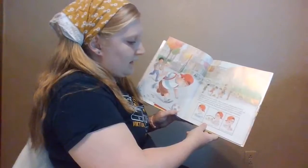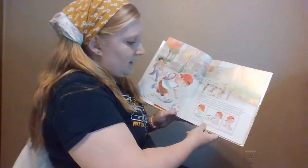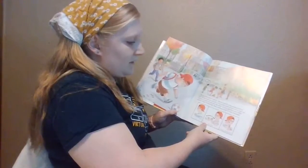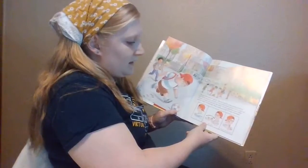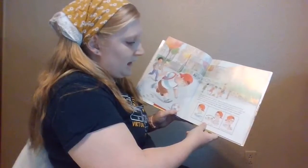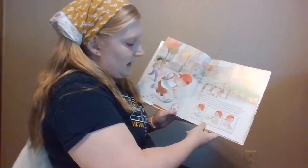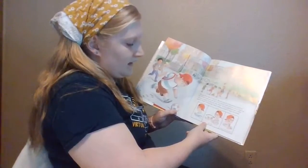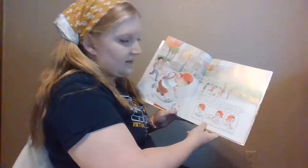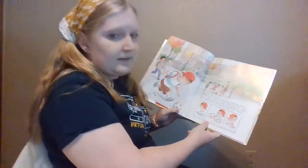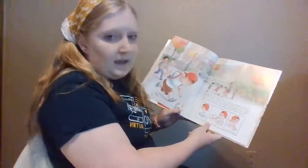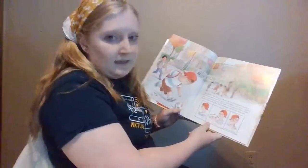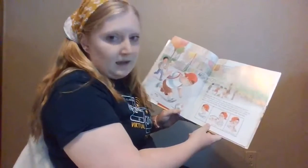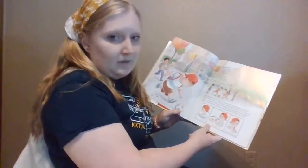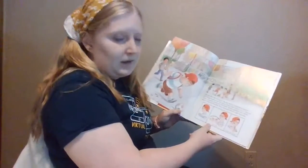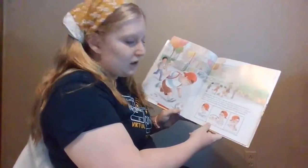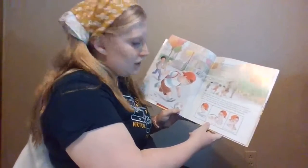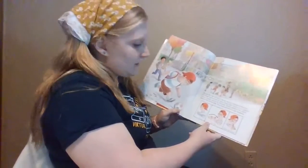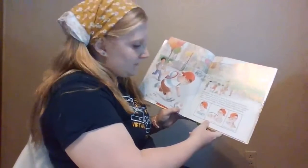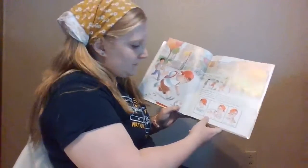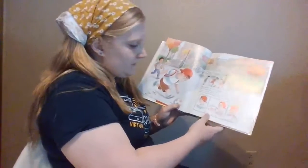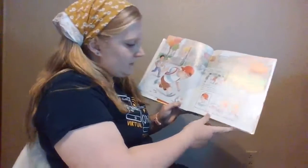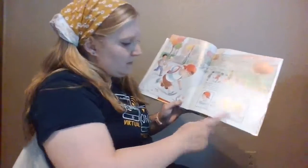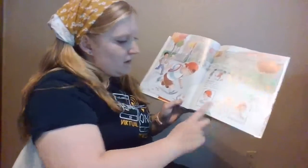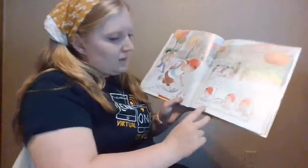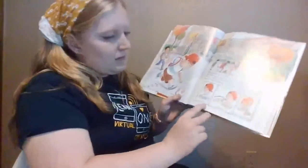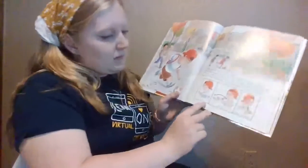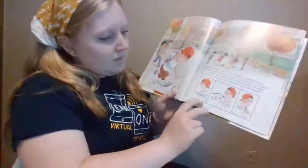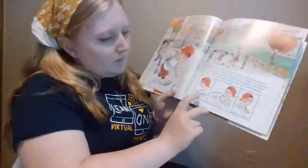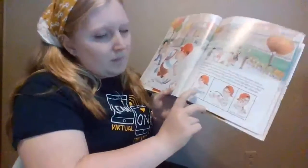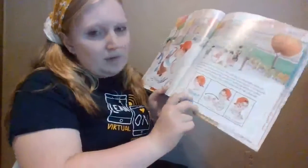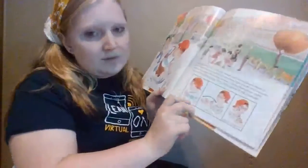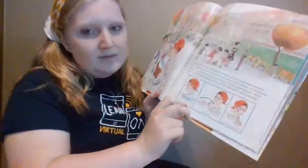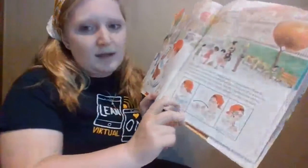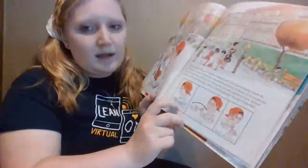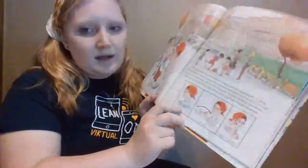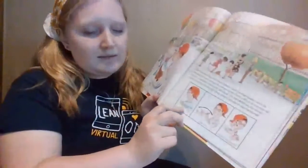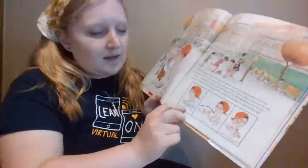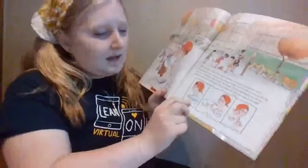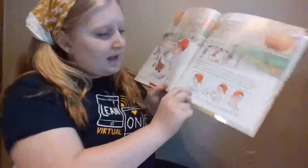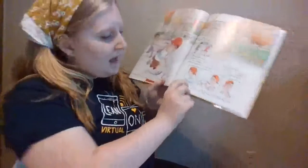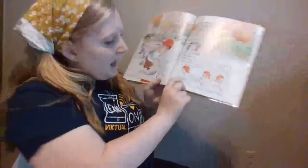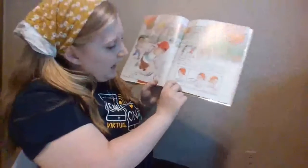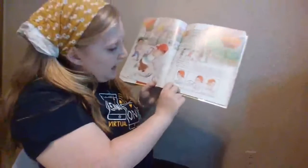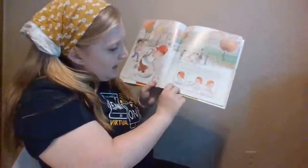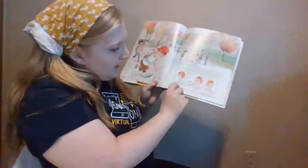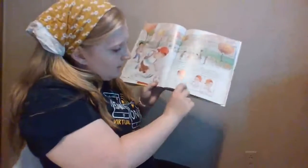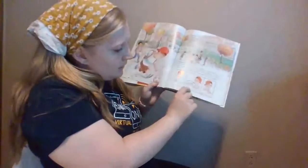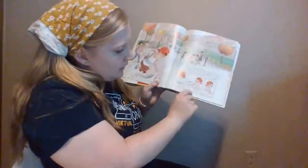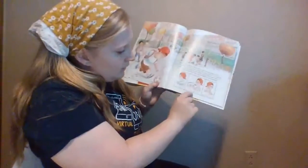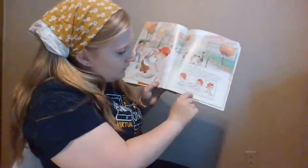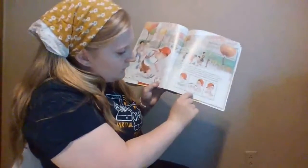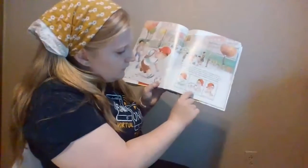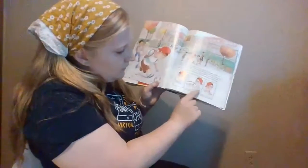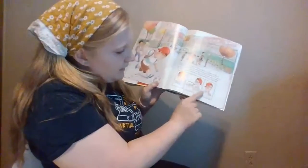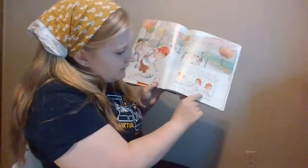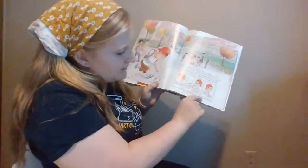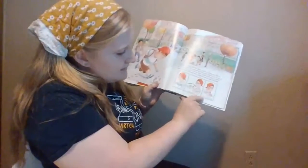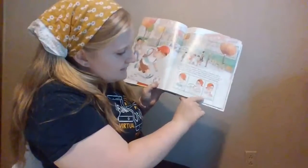They communicate in sign language. So Moses here is signing, I go to